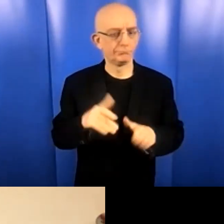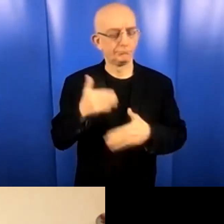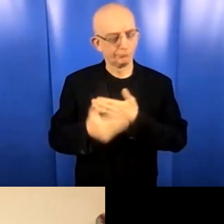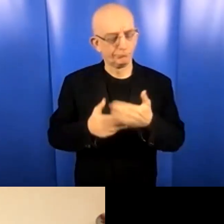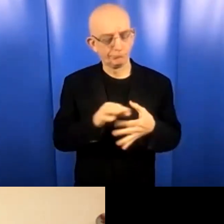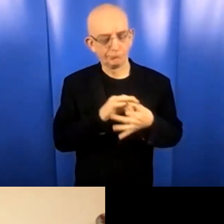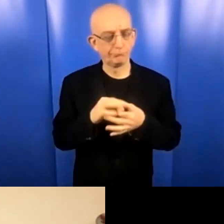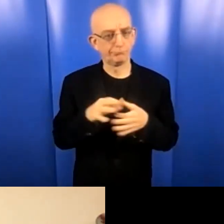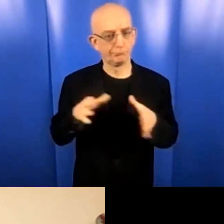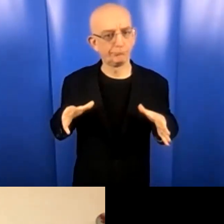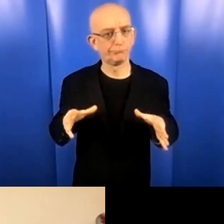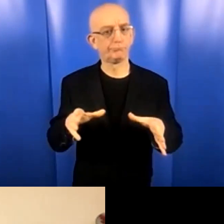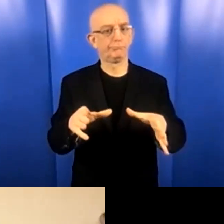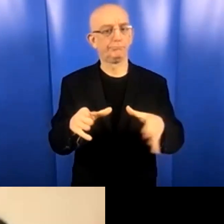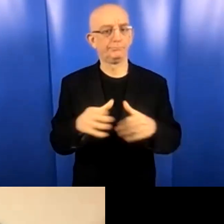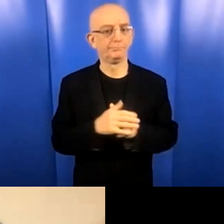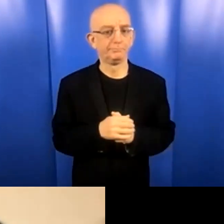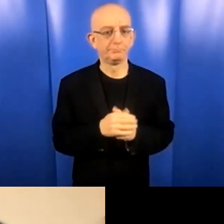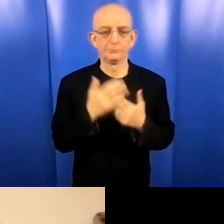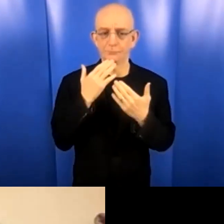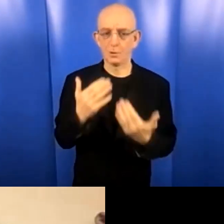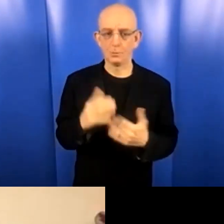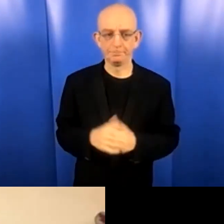I can hear from you that you